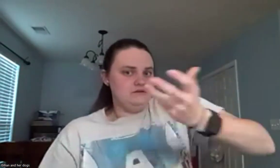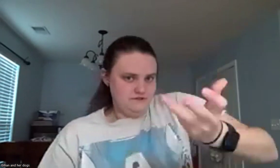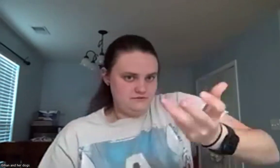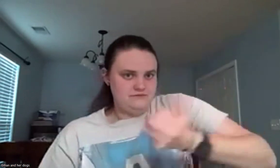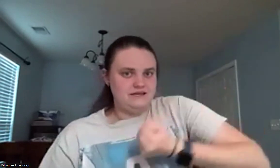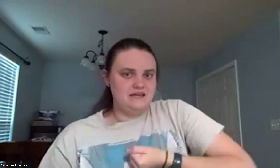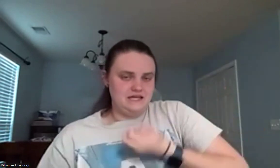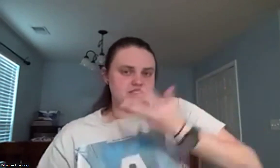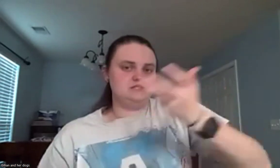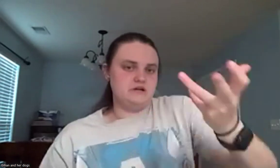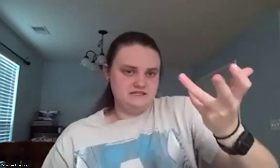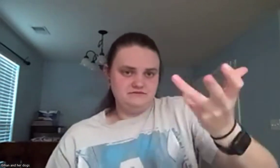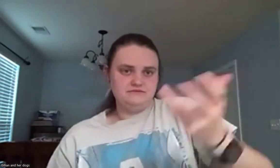you. Expressive.